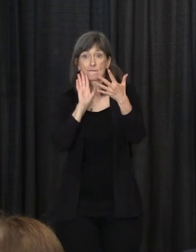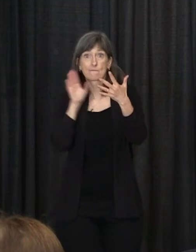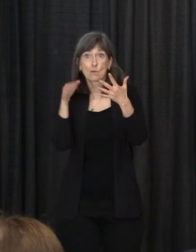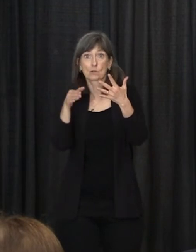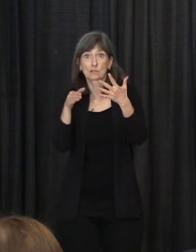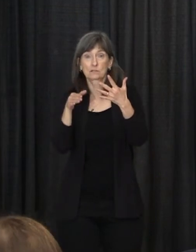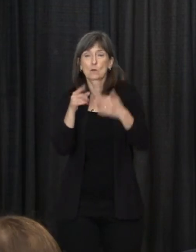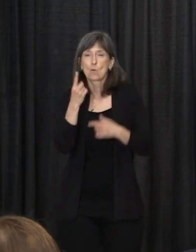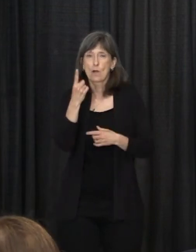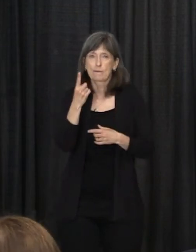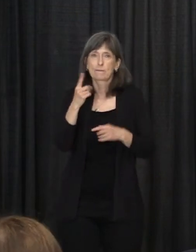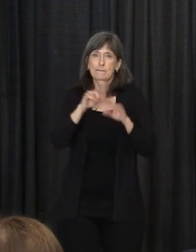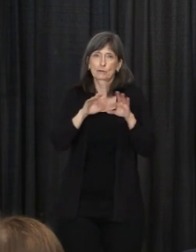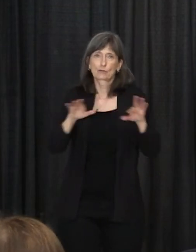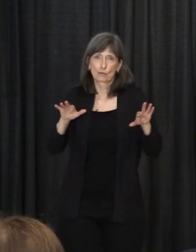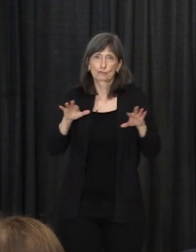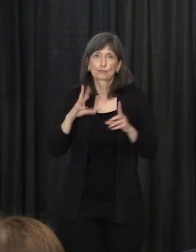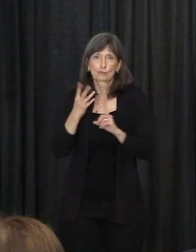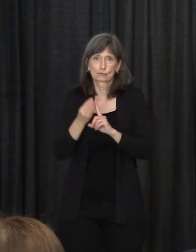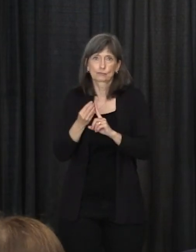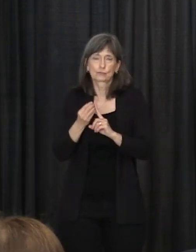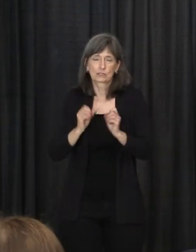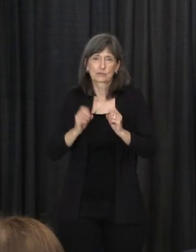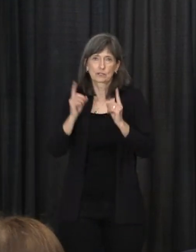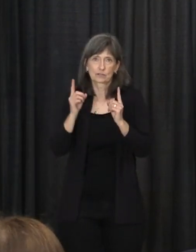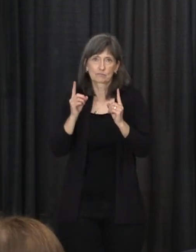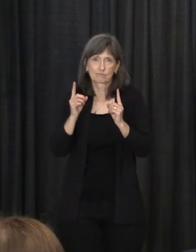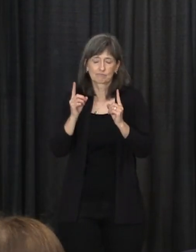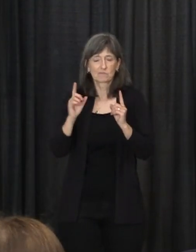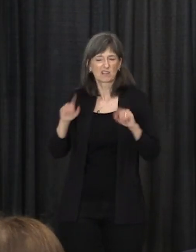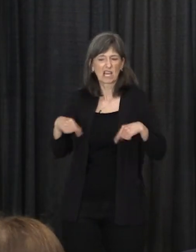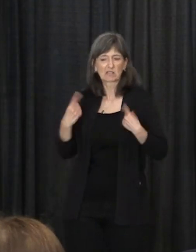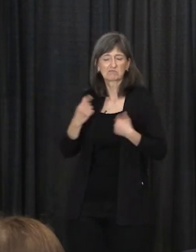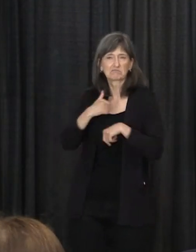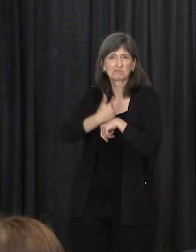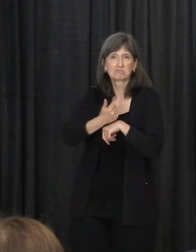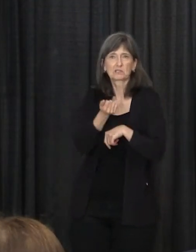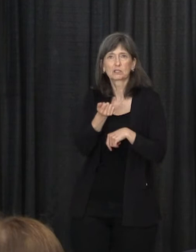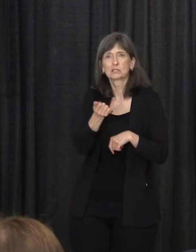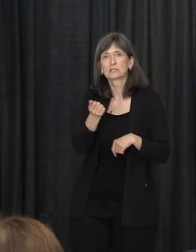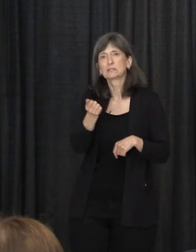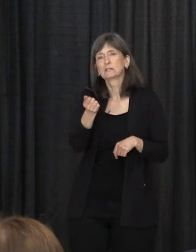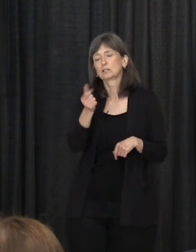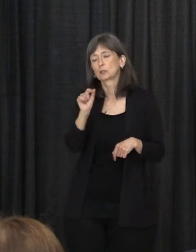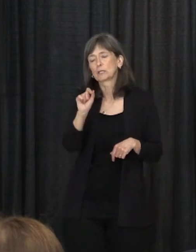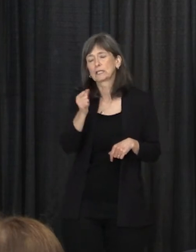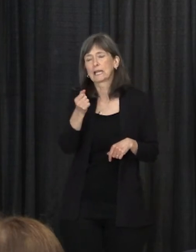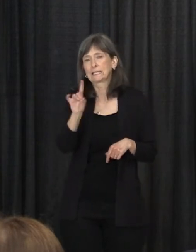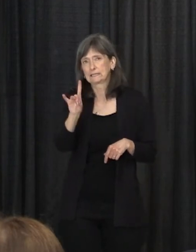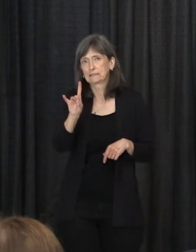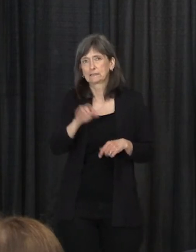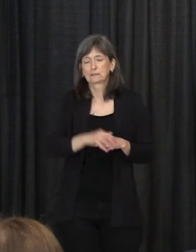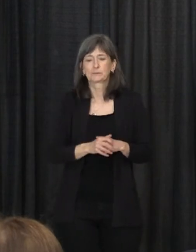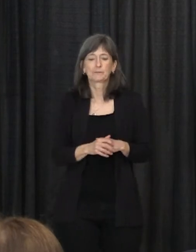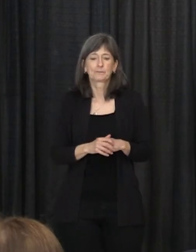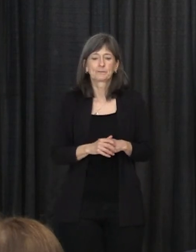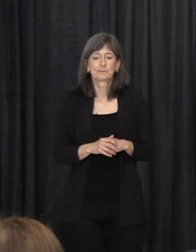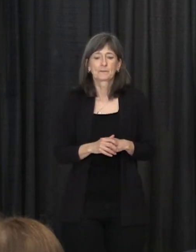efforts since it was launched in 2018. It has been a priority